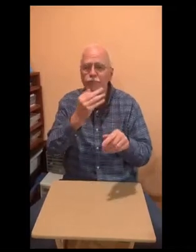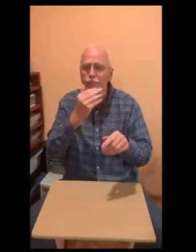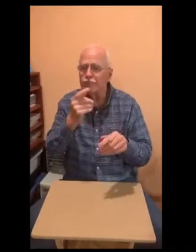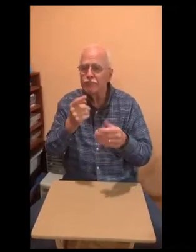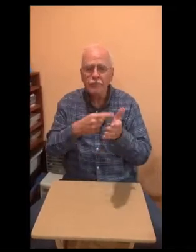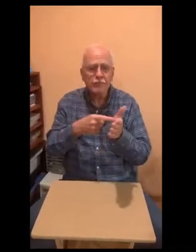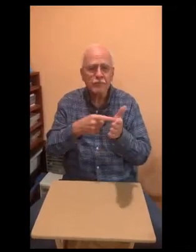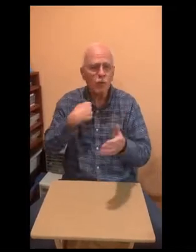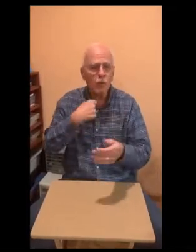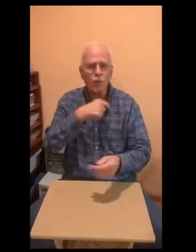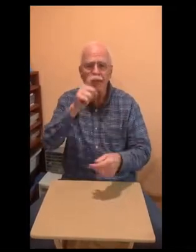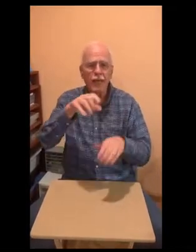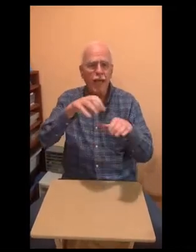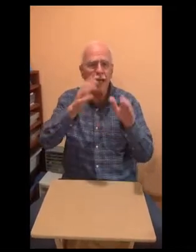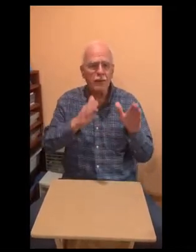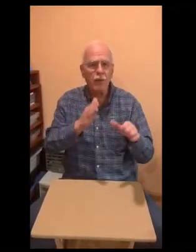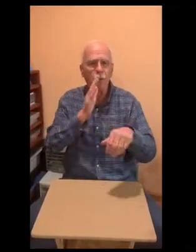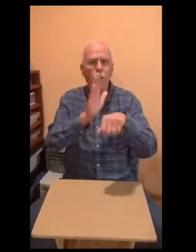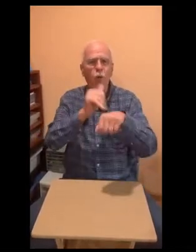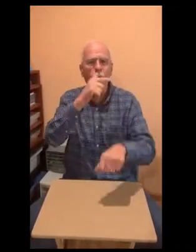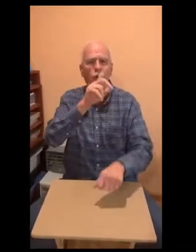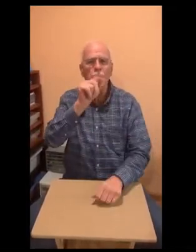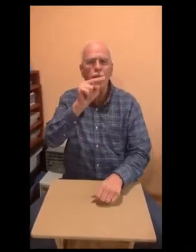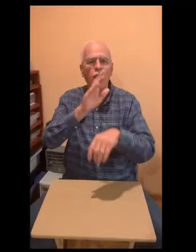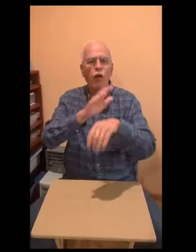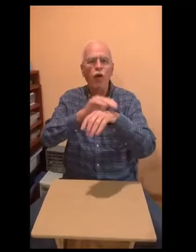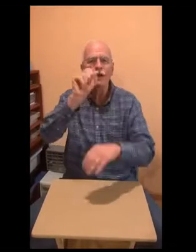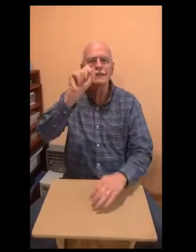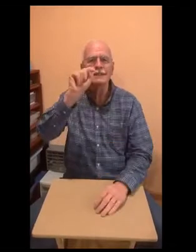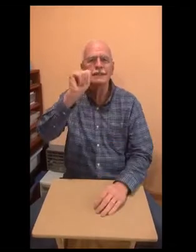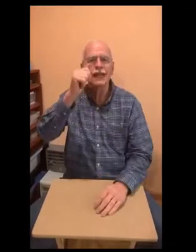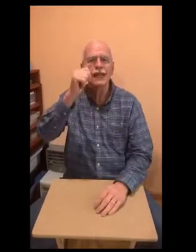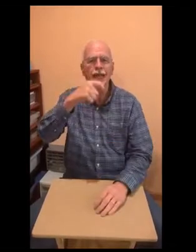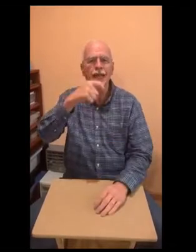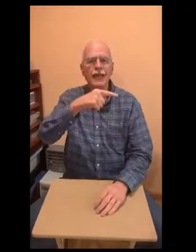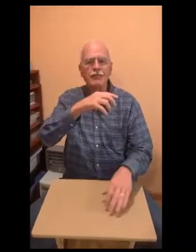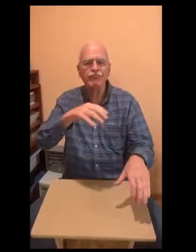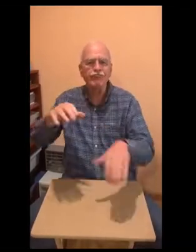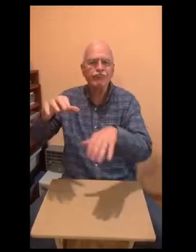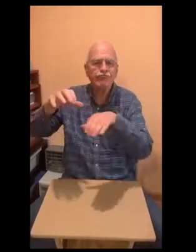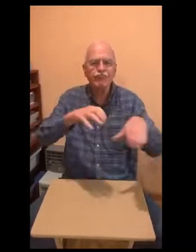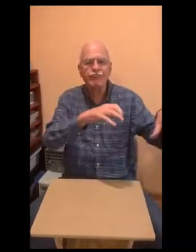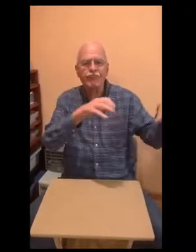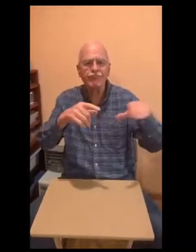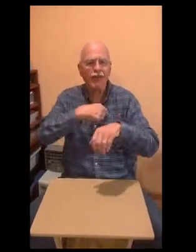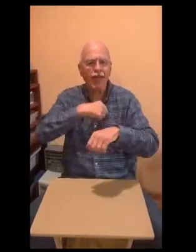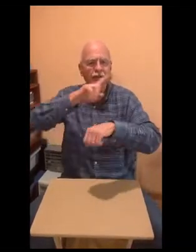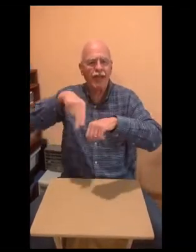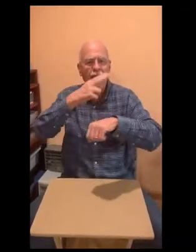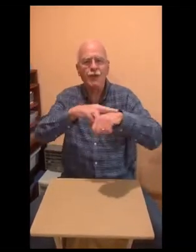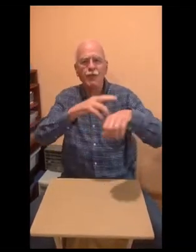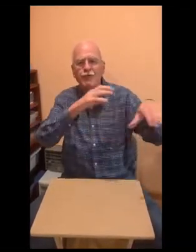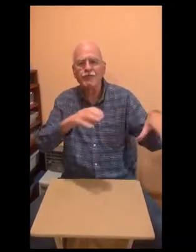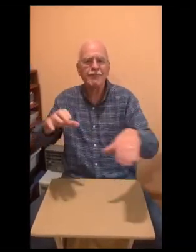Dan also, sometimes we would need an actor, so he would be called on the stage to